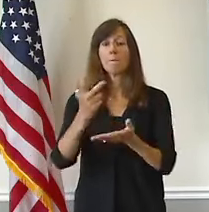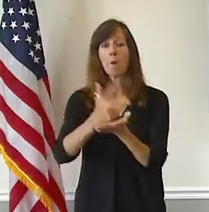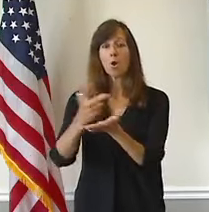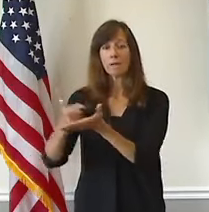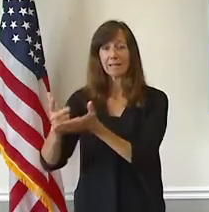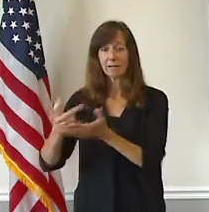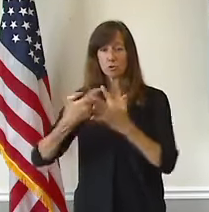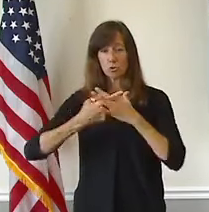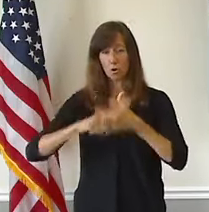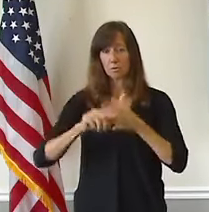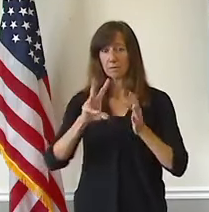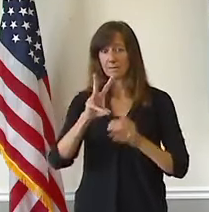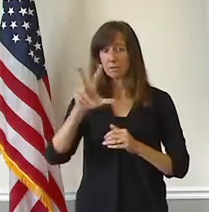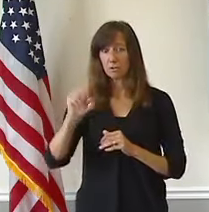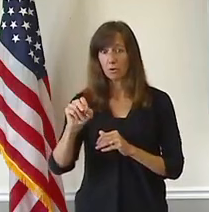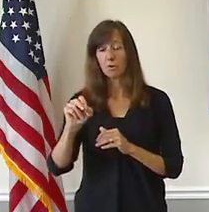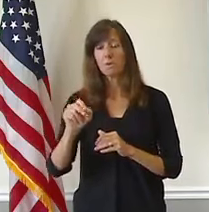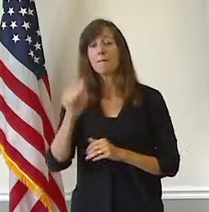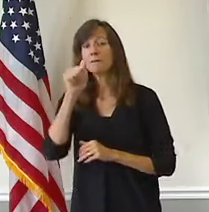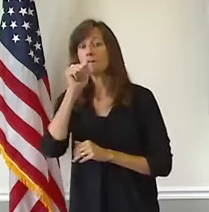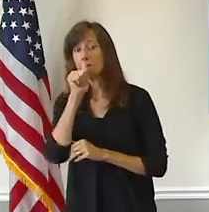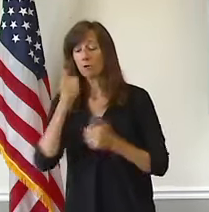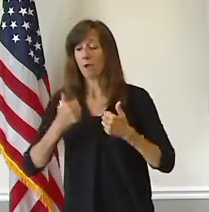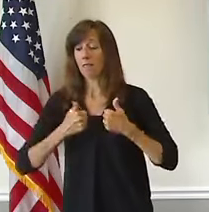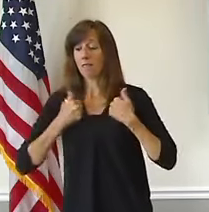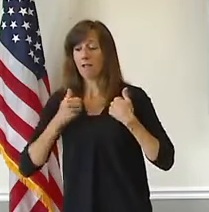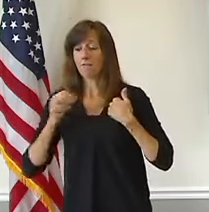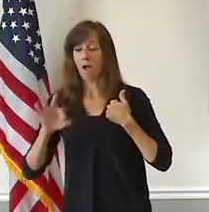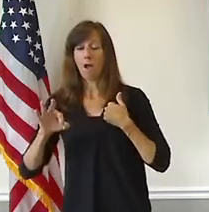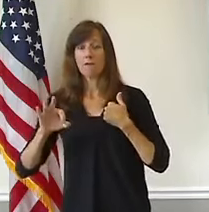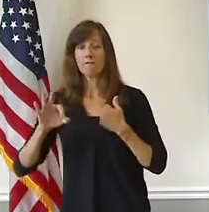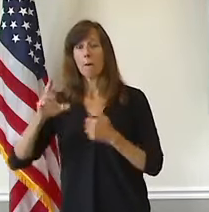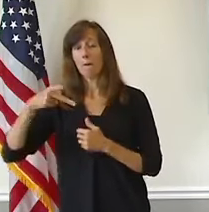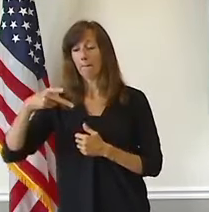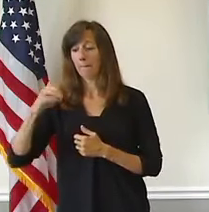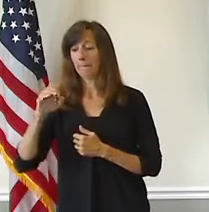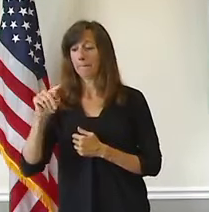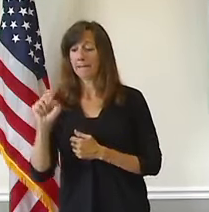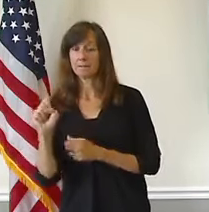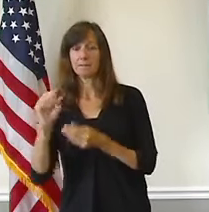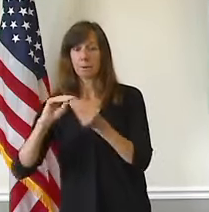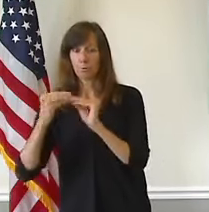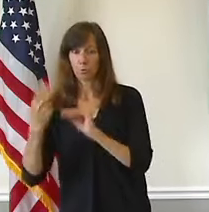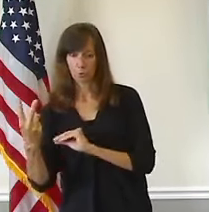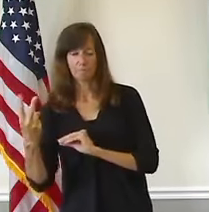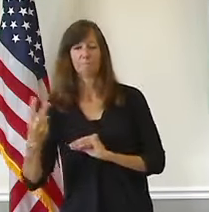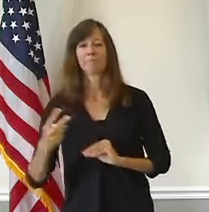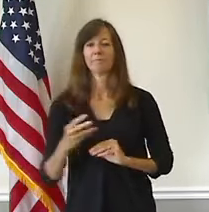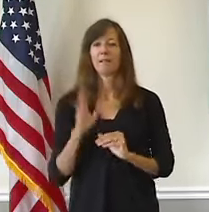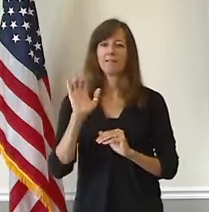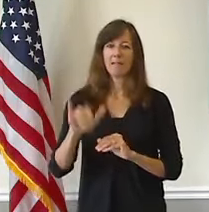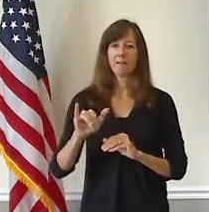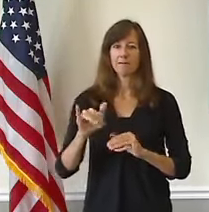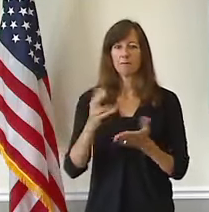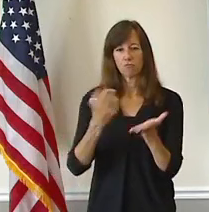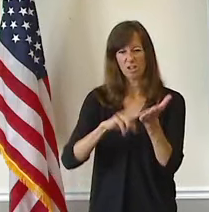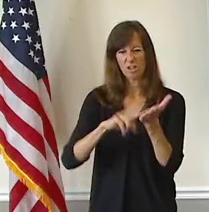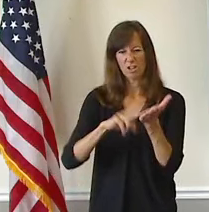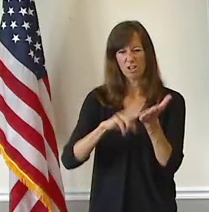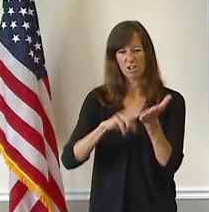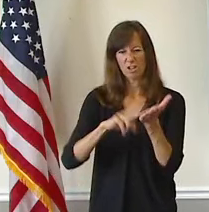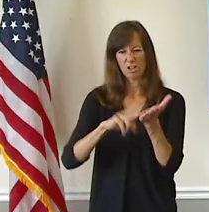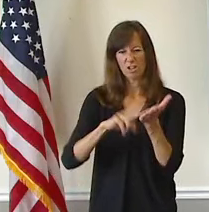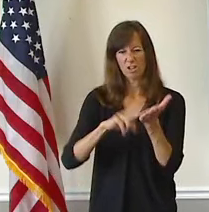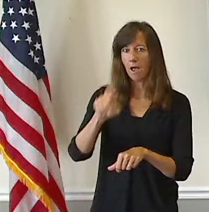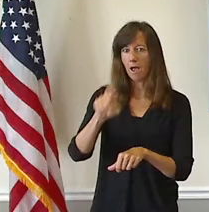The Secret Life of Pets 2. You need to register online. This is a drive-in movie at Wilcox Park